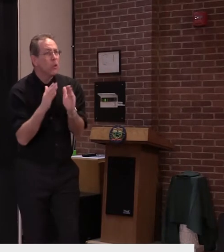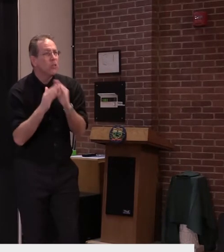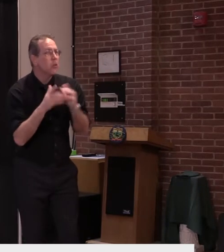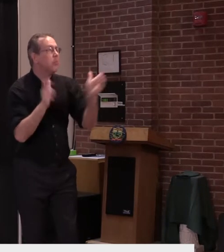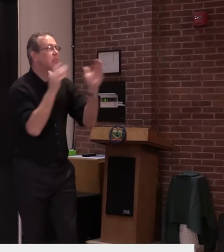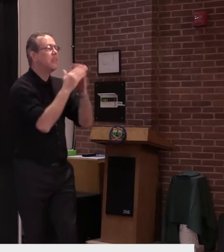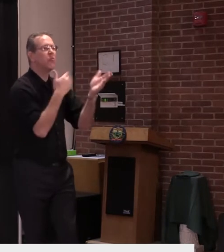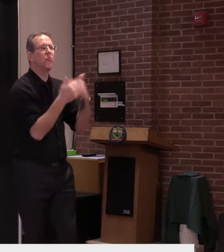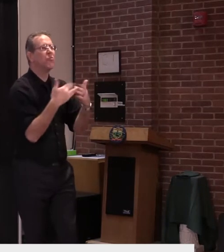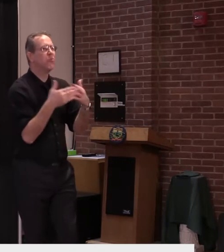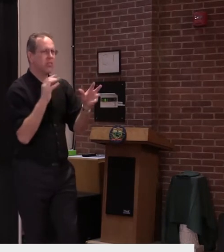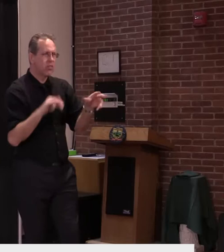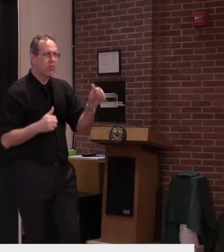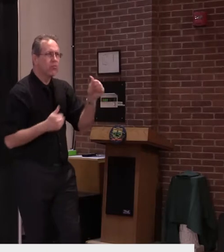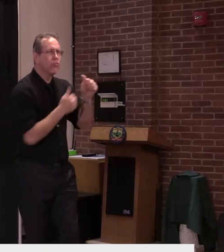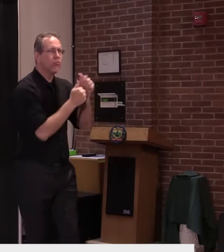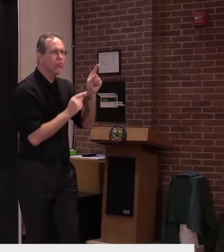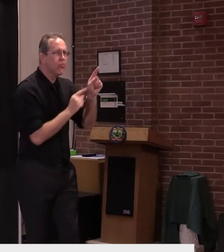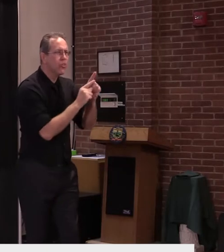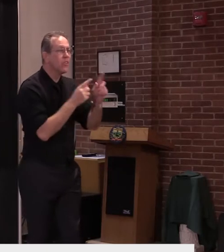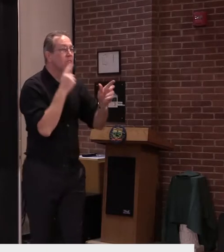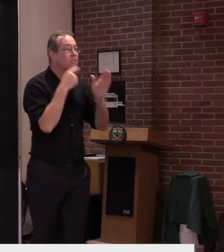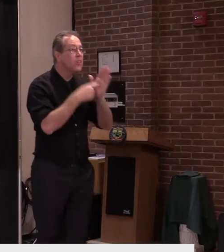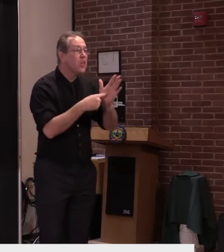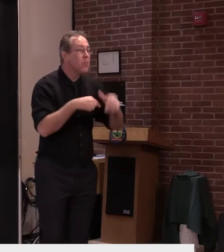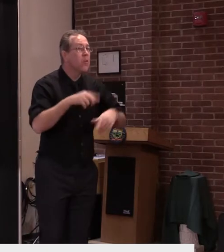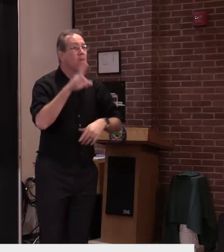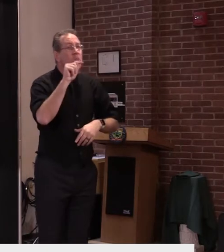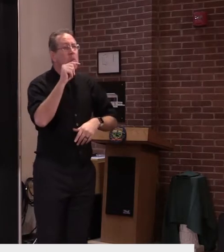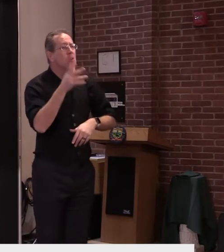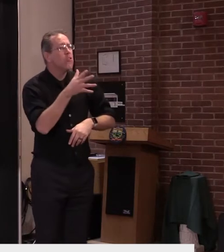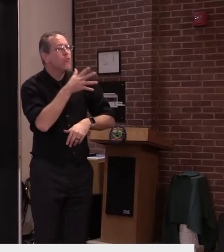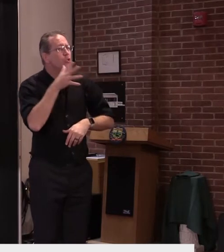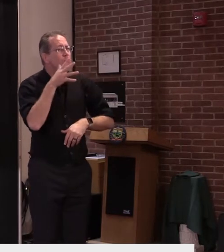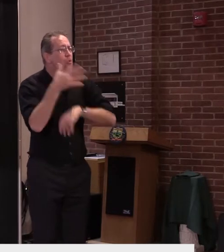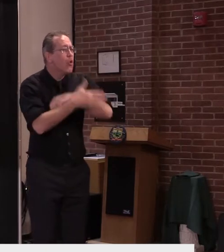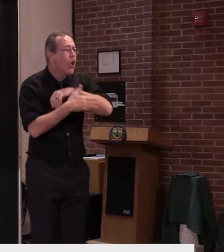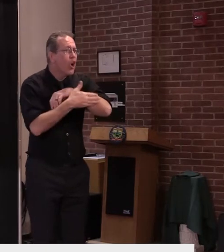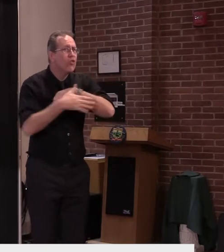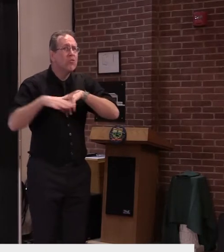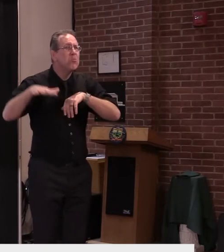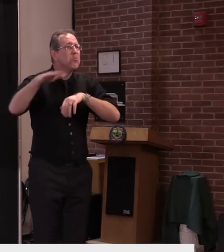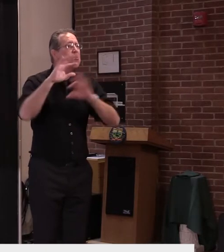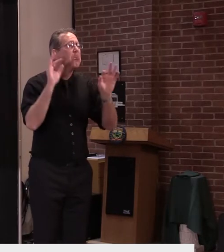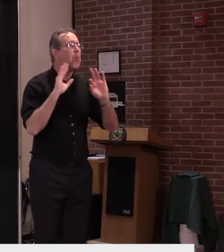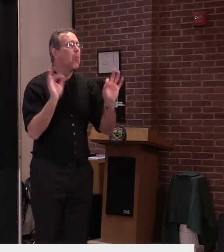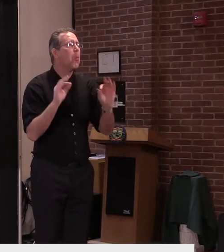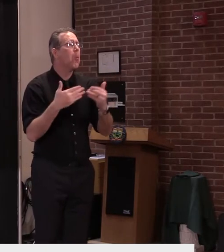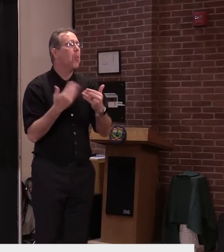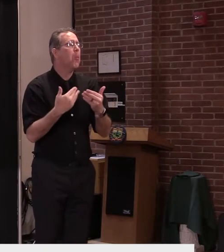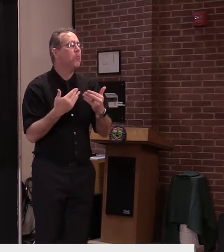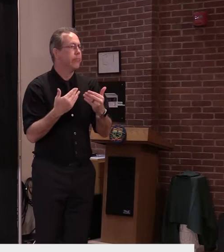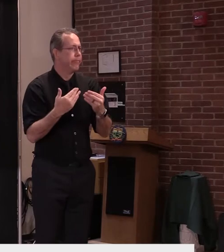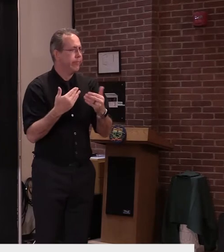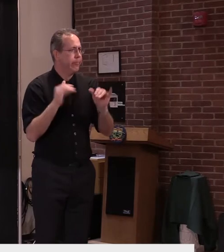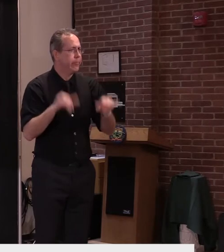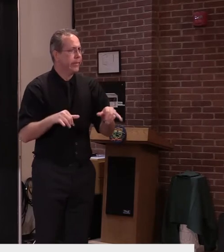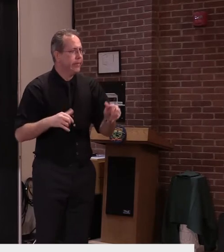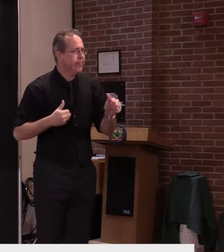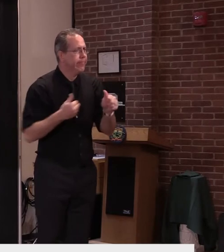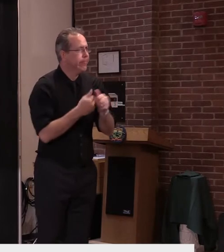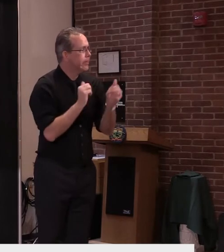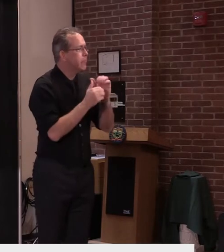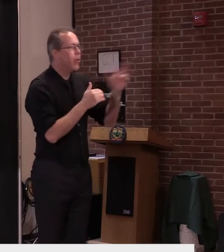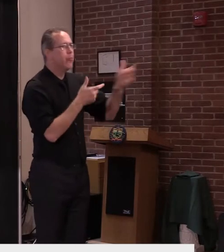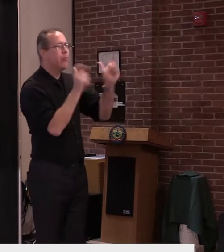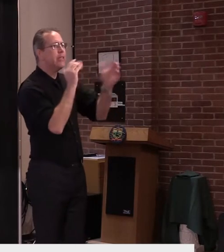to experience more significant case growth as Omicron continues to spread through these more rural areas. And you can